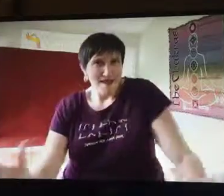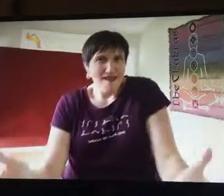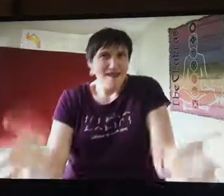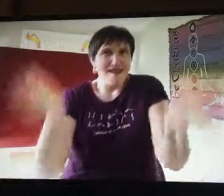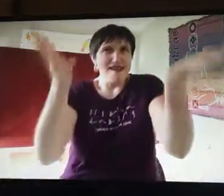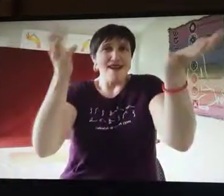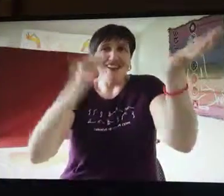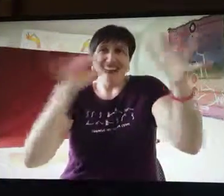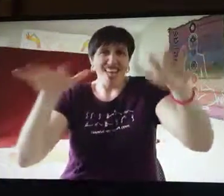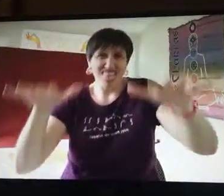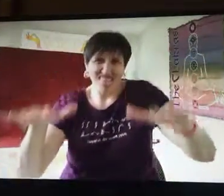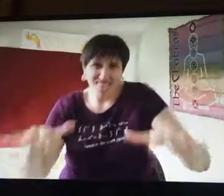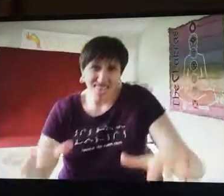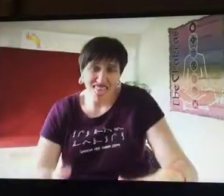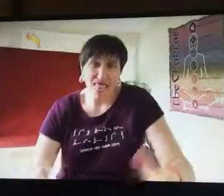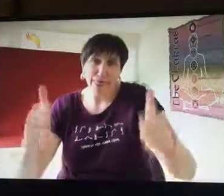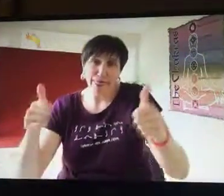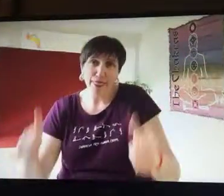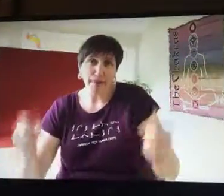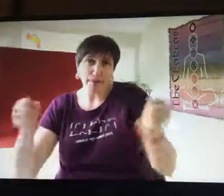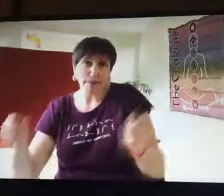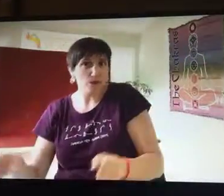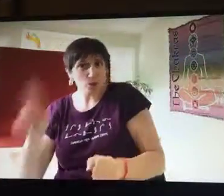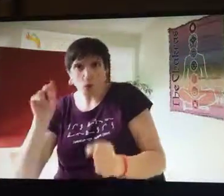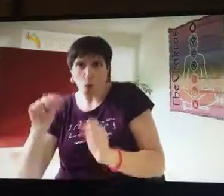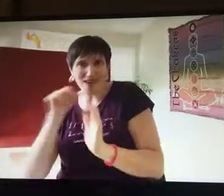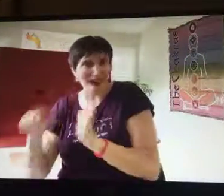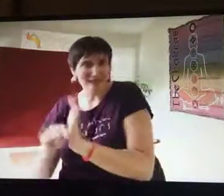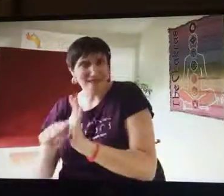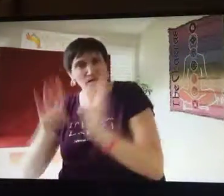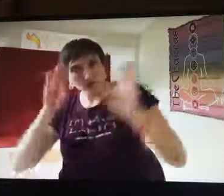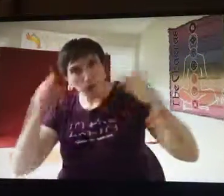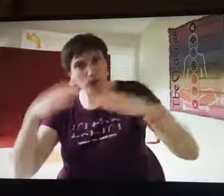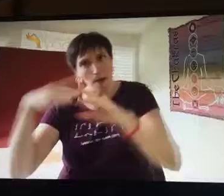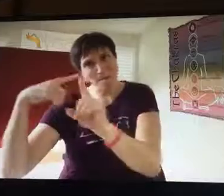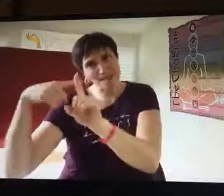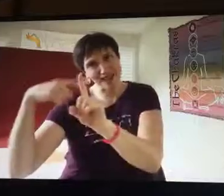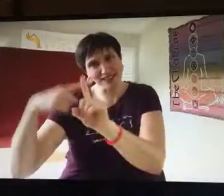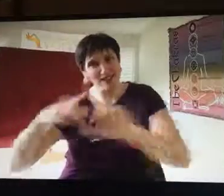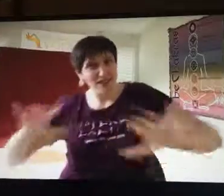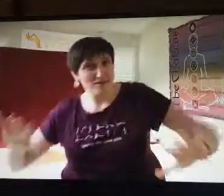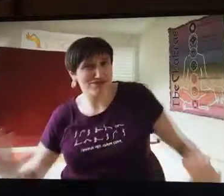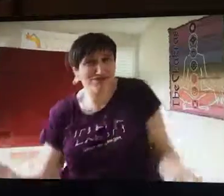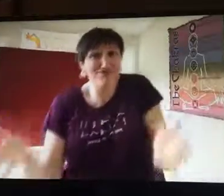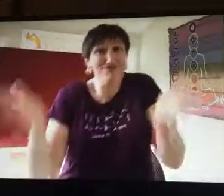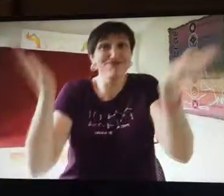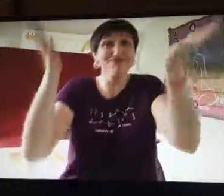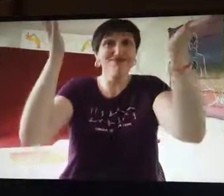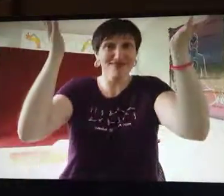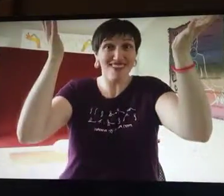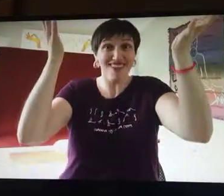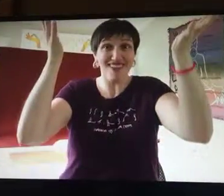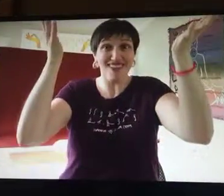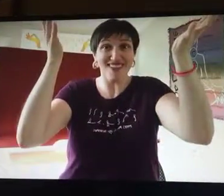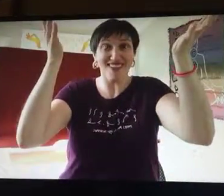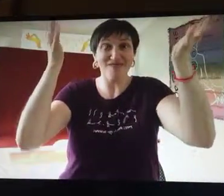vibrations. The vibrations lift up. They don't tear someone down. They don't focus negatively. They focus on the positive and bringing someone